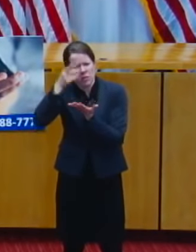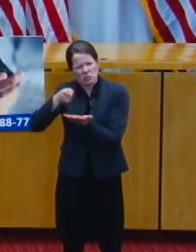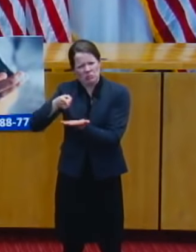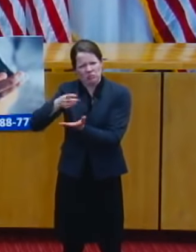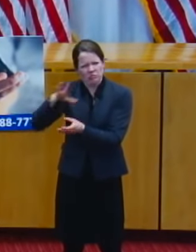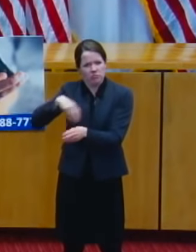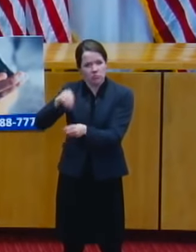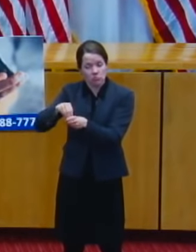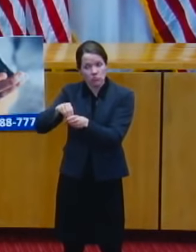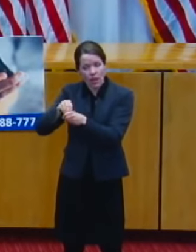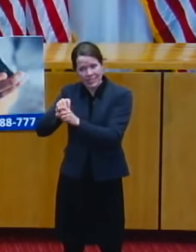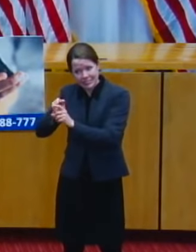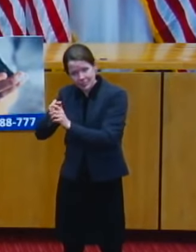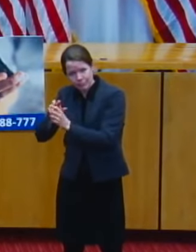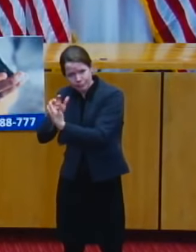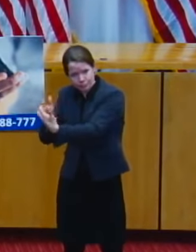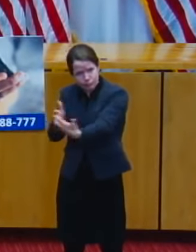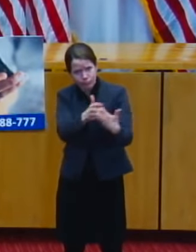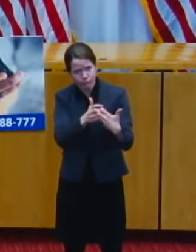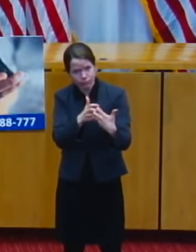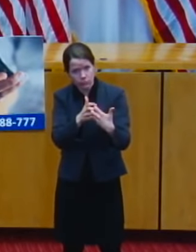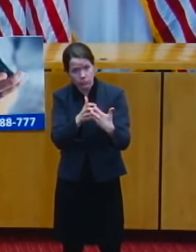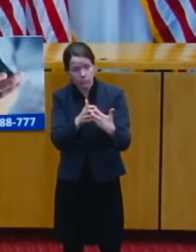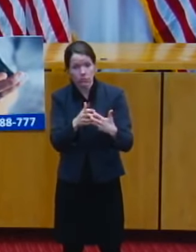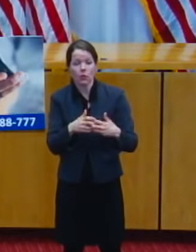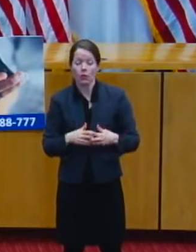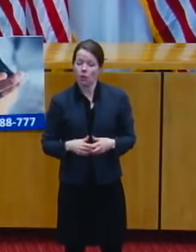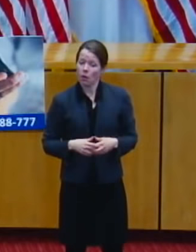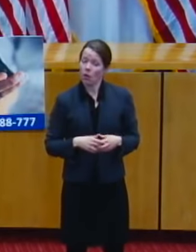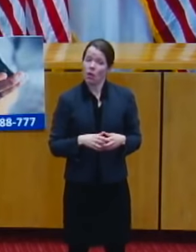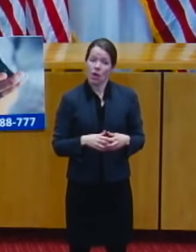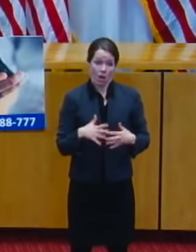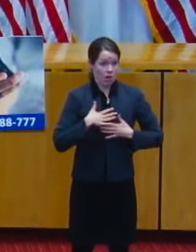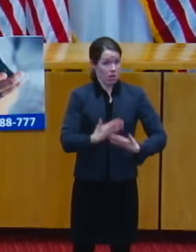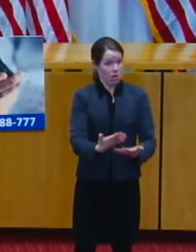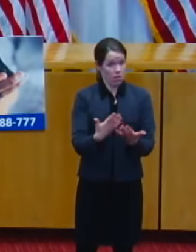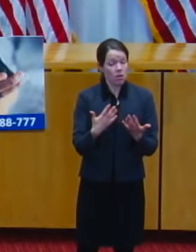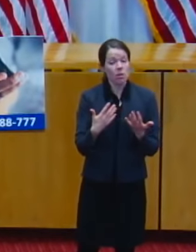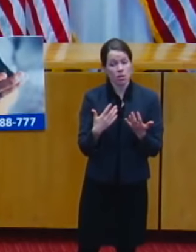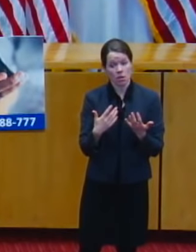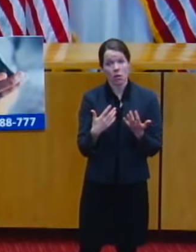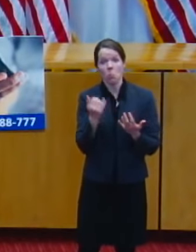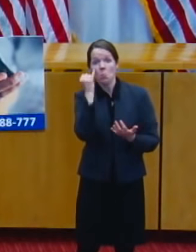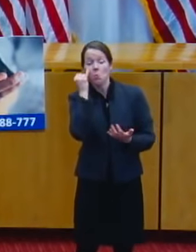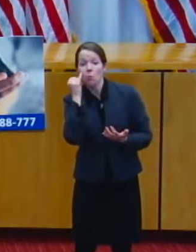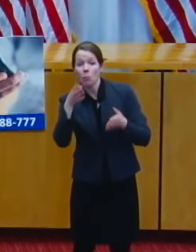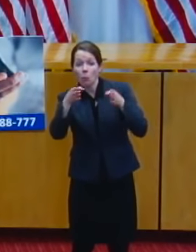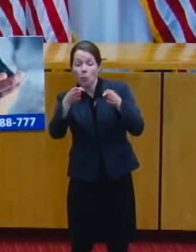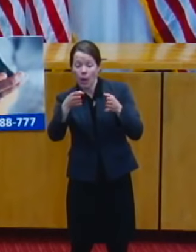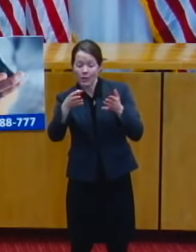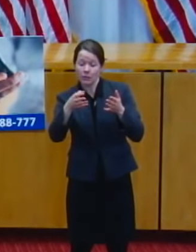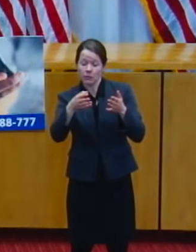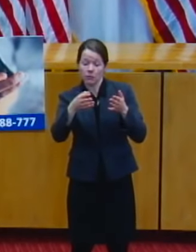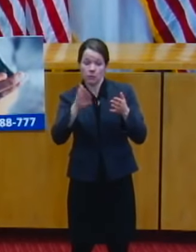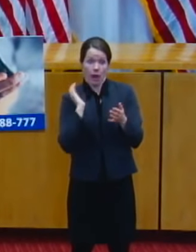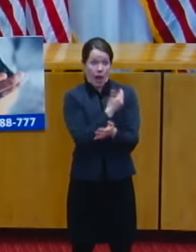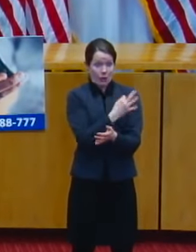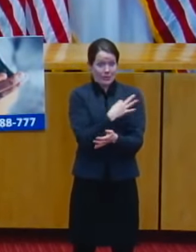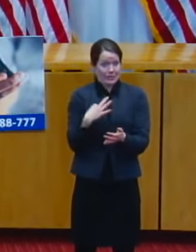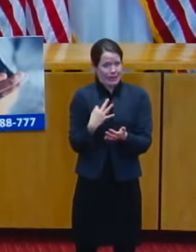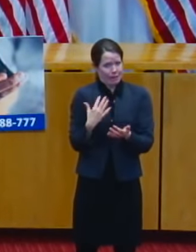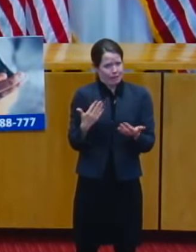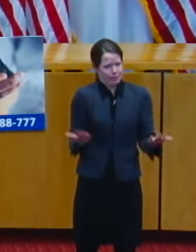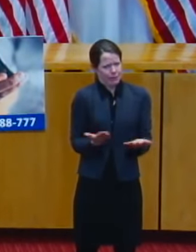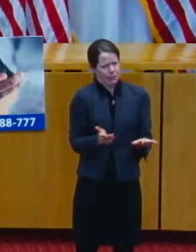Secretary Raza Costa and her team credit. They've created some pretty good workbooks that make it pretty easy for somebody to rely on one of those